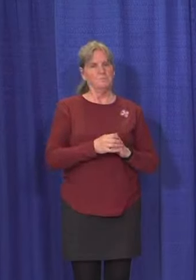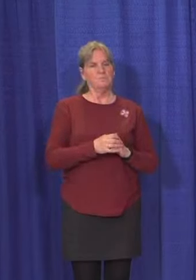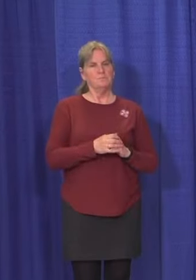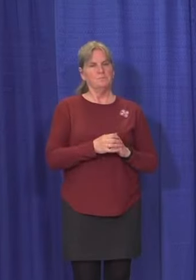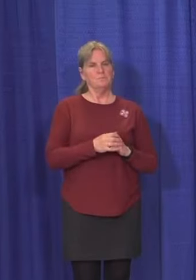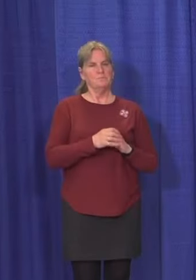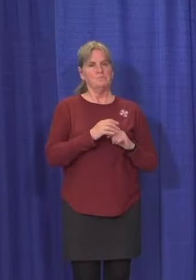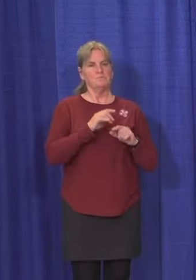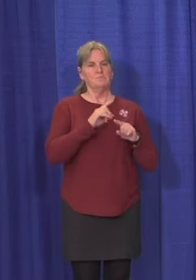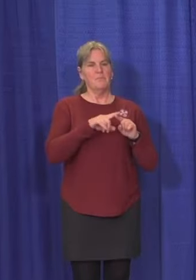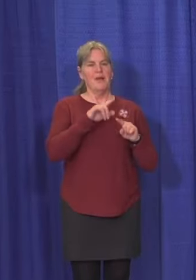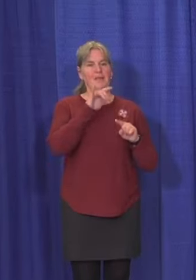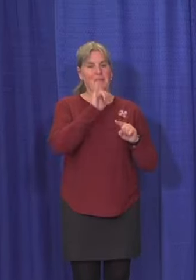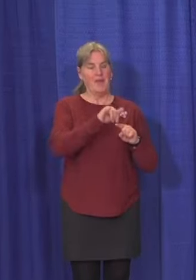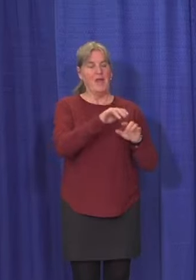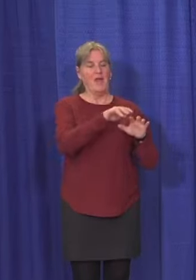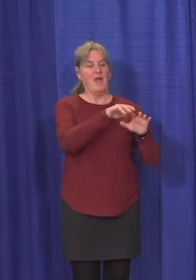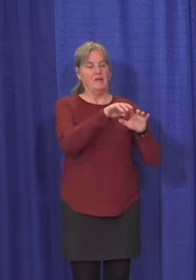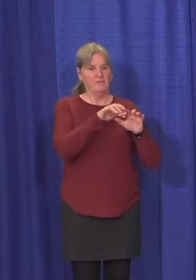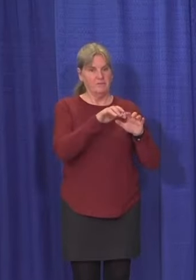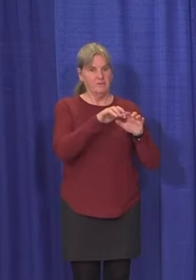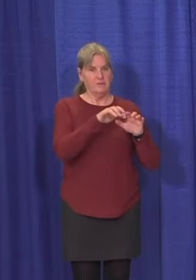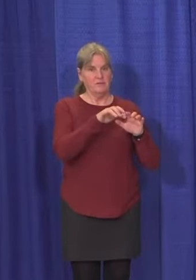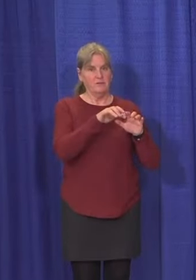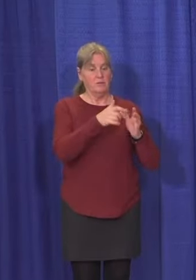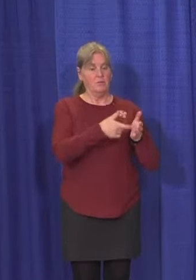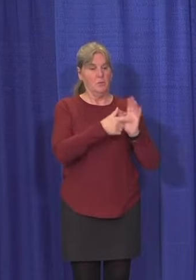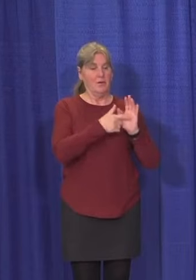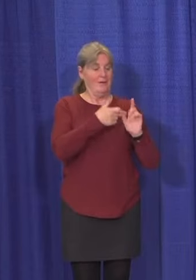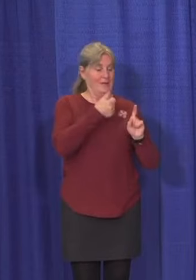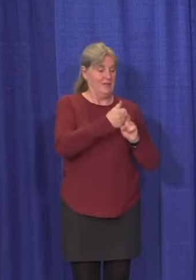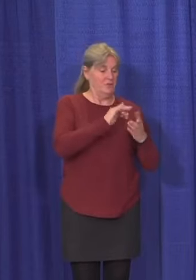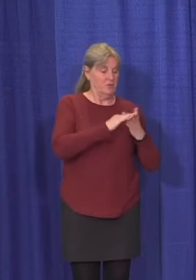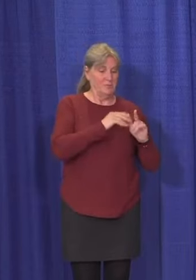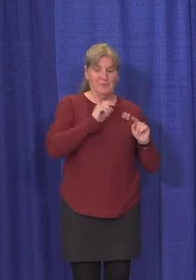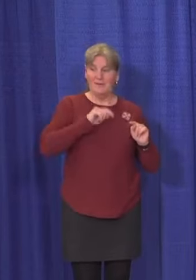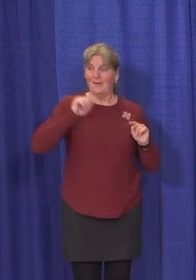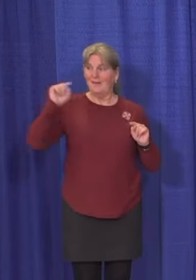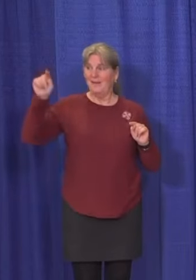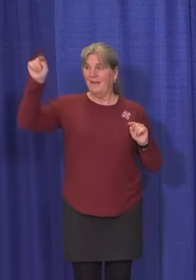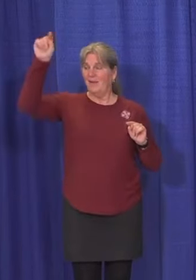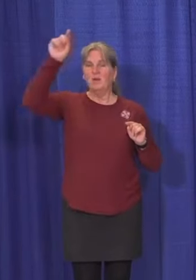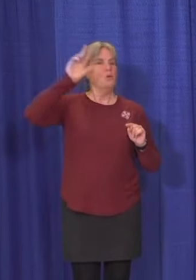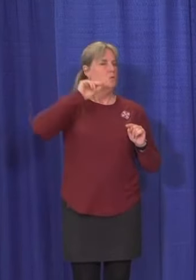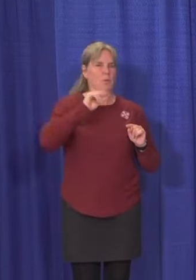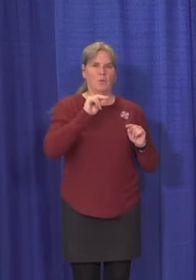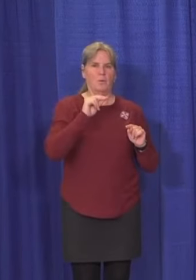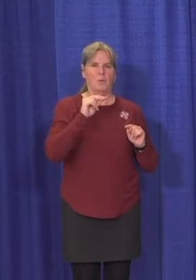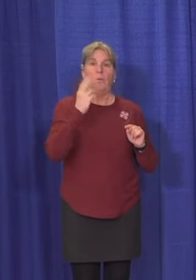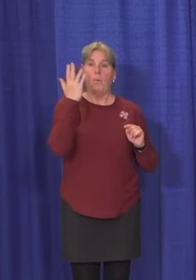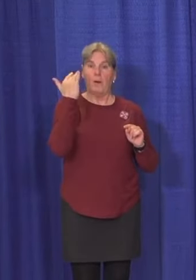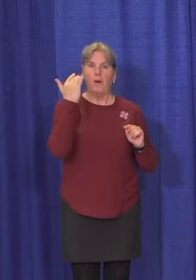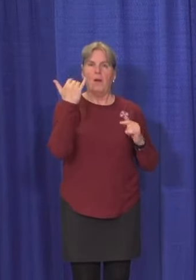you don't need one of those freezers in every community because of the ability now